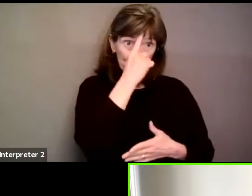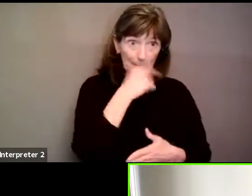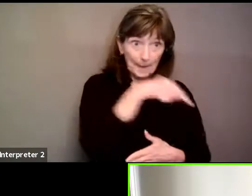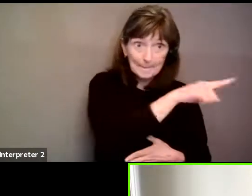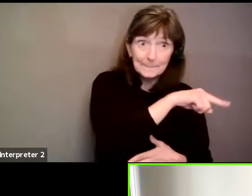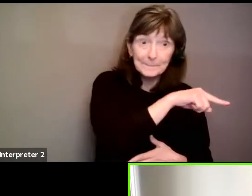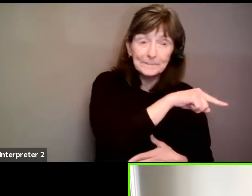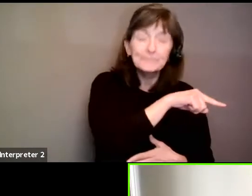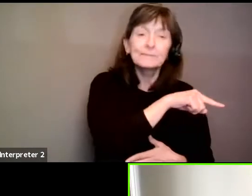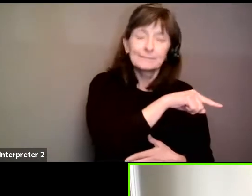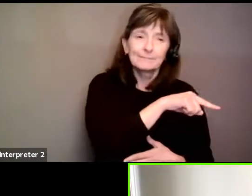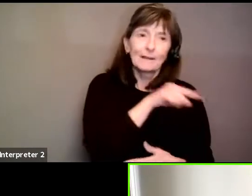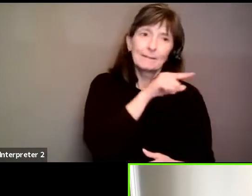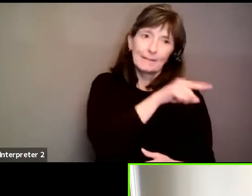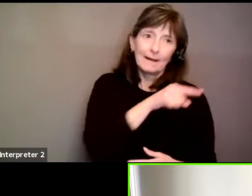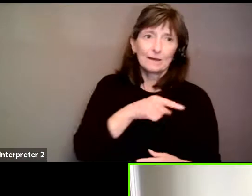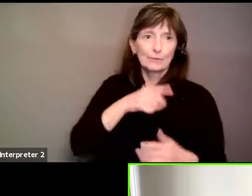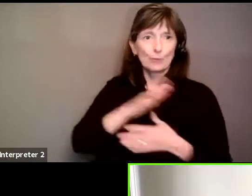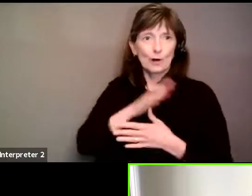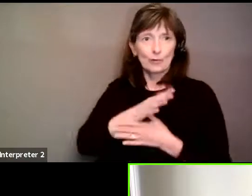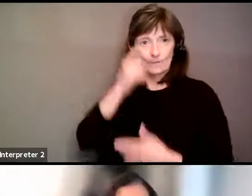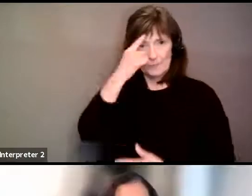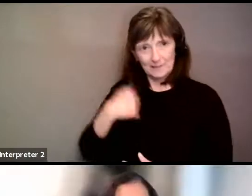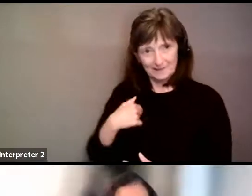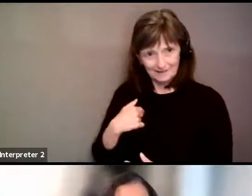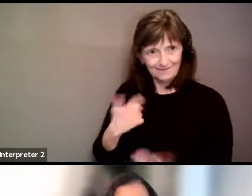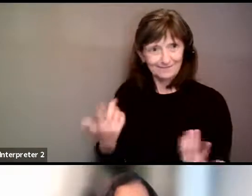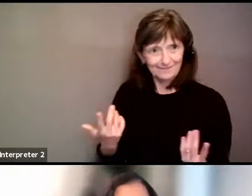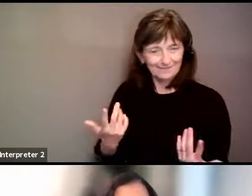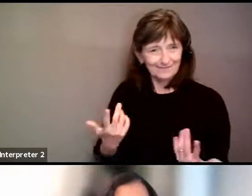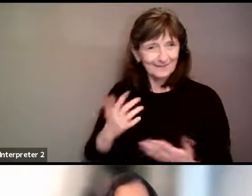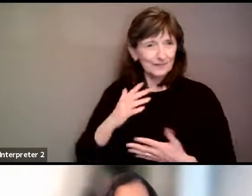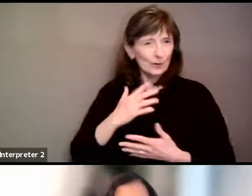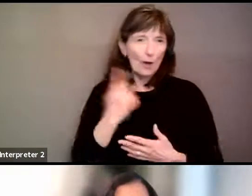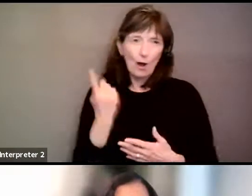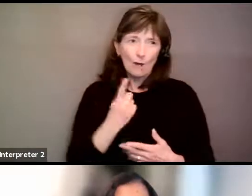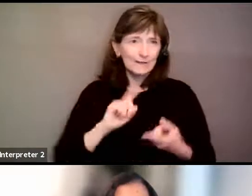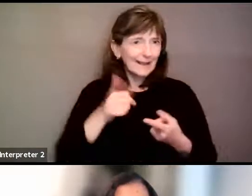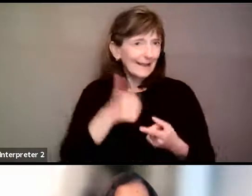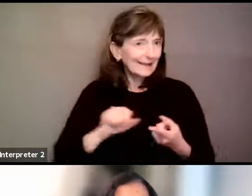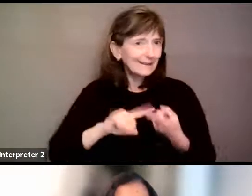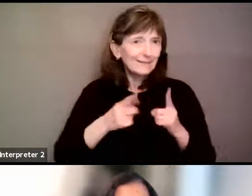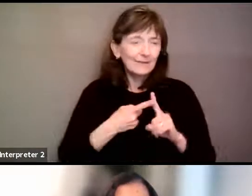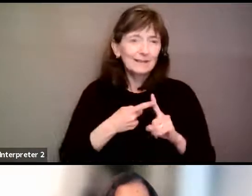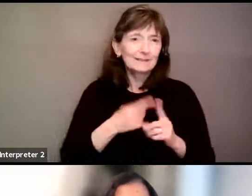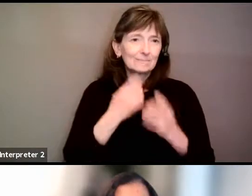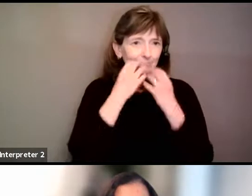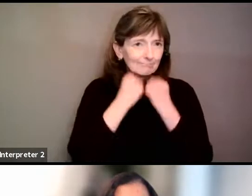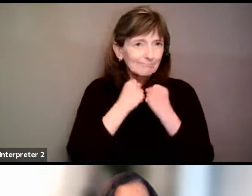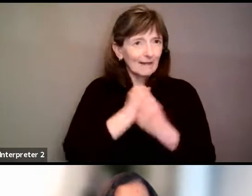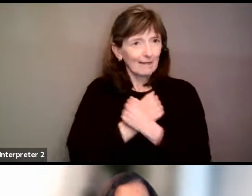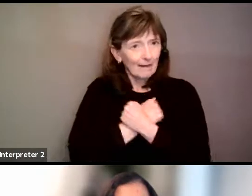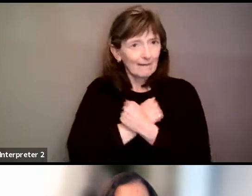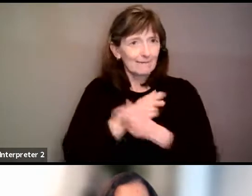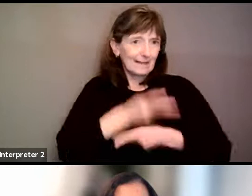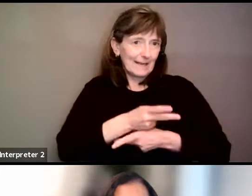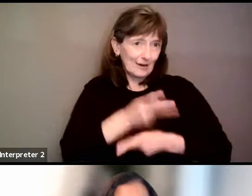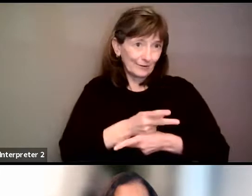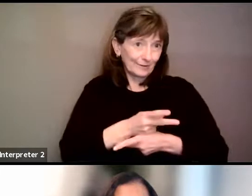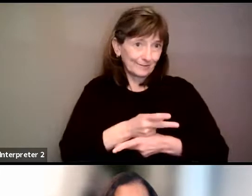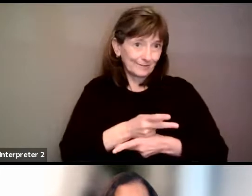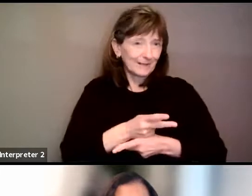practice reciprocal love and care in your friendships. And in terms of how to balance them, I know that not everyone agrees with this, but for